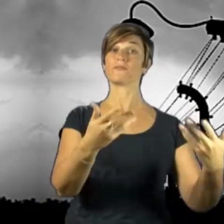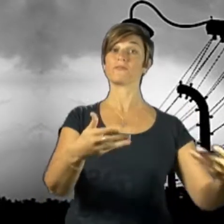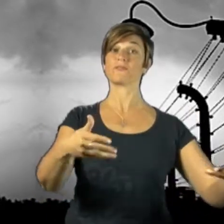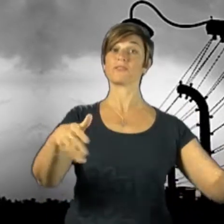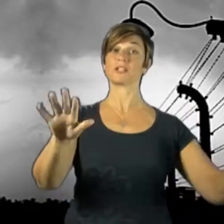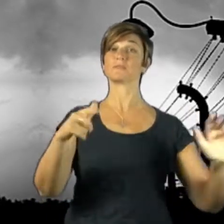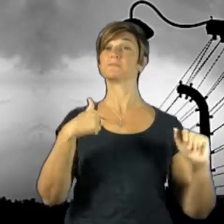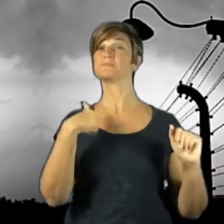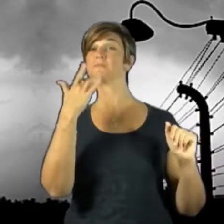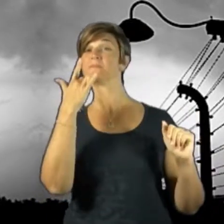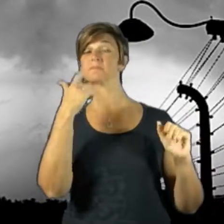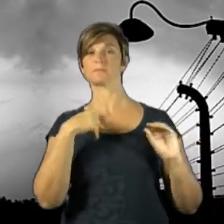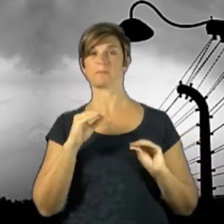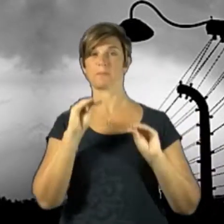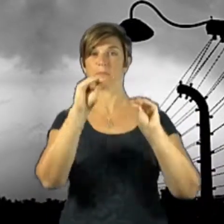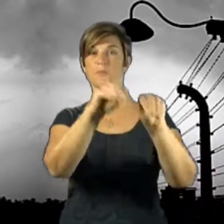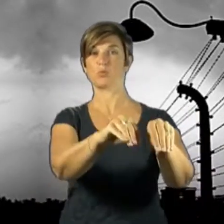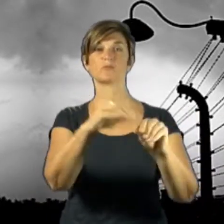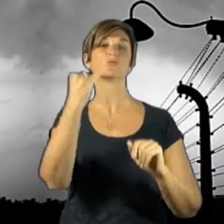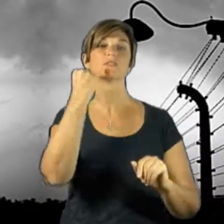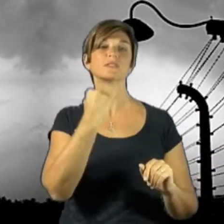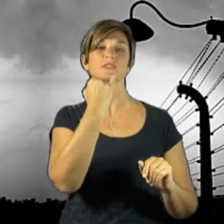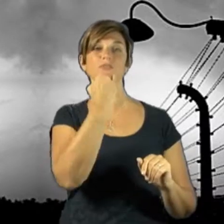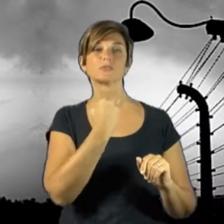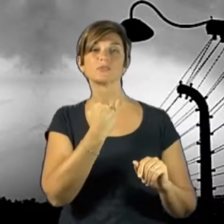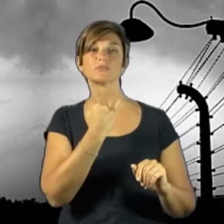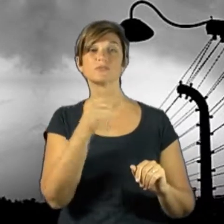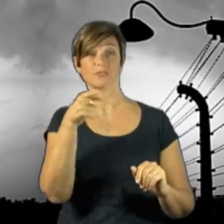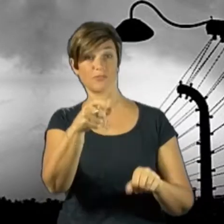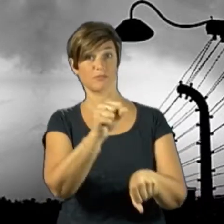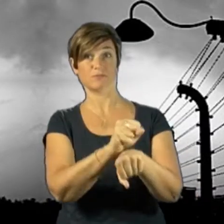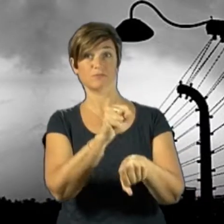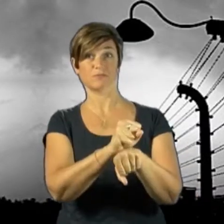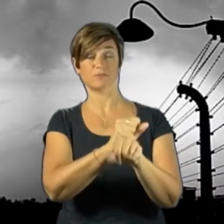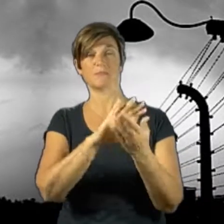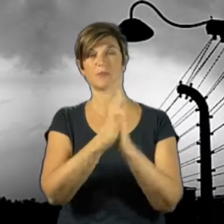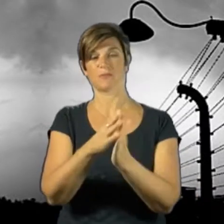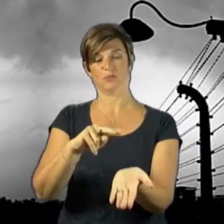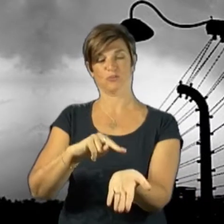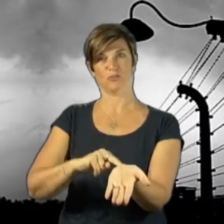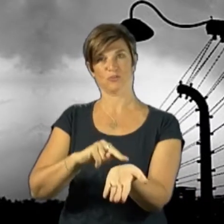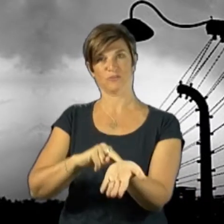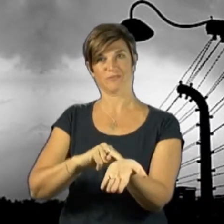Margot always said that after the war, if she could choose, she wanted to be a nurse in Israel.